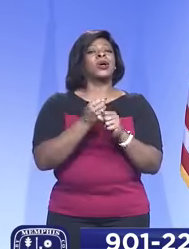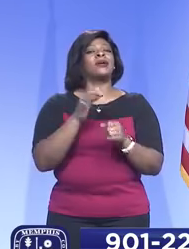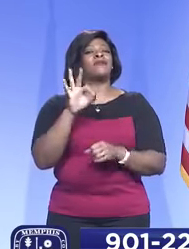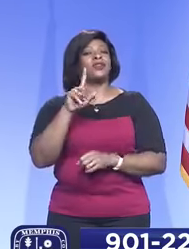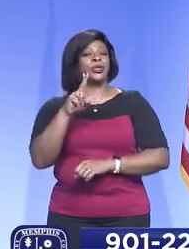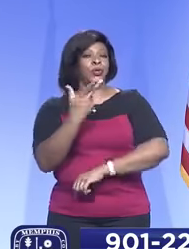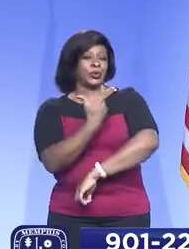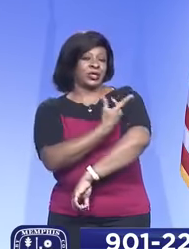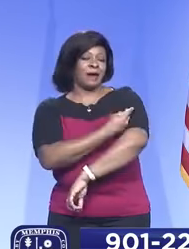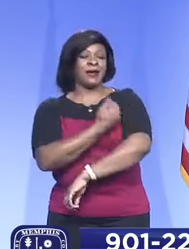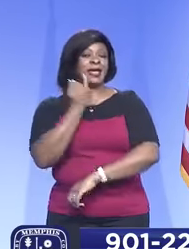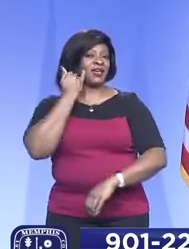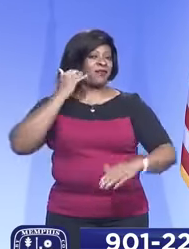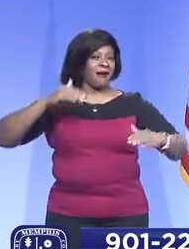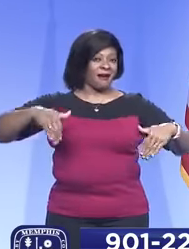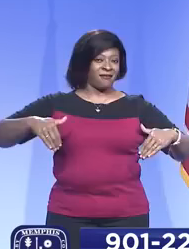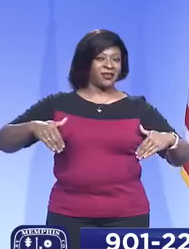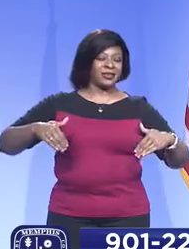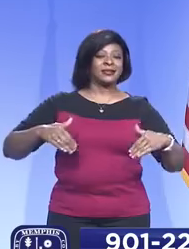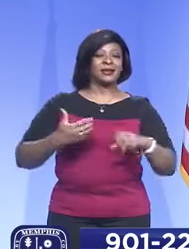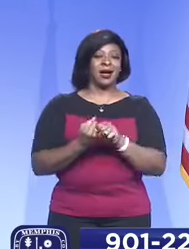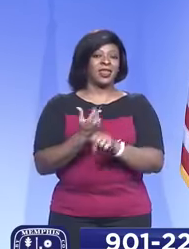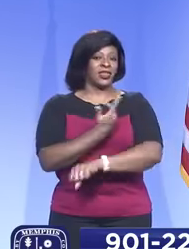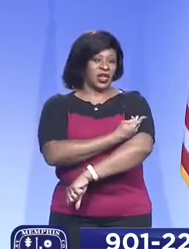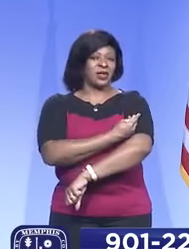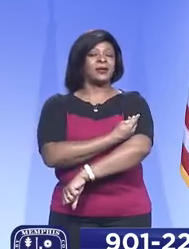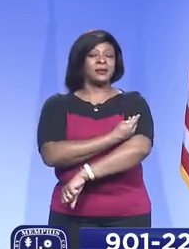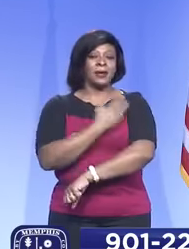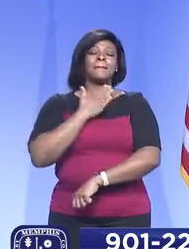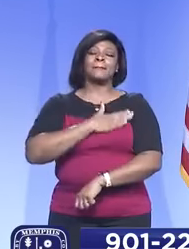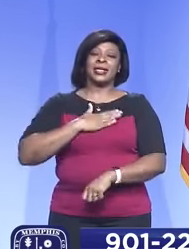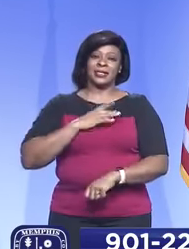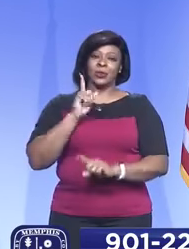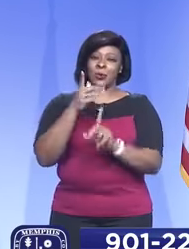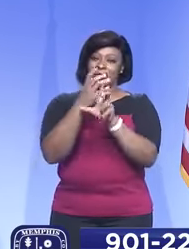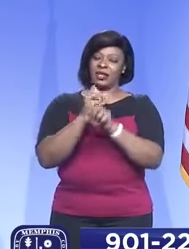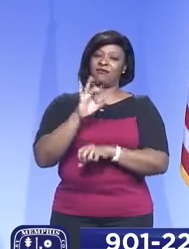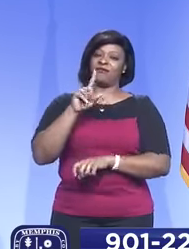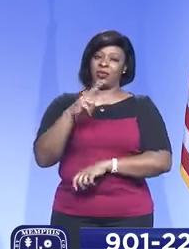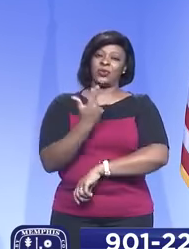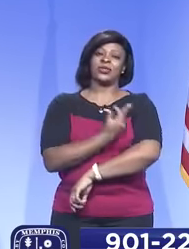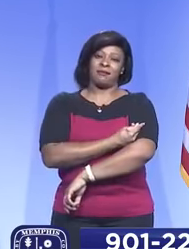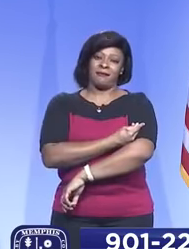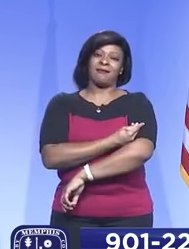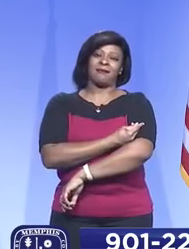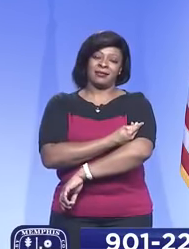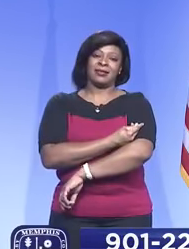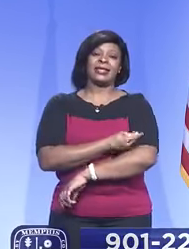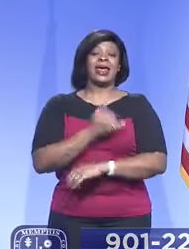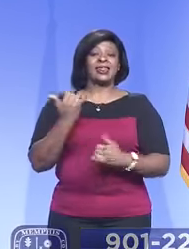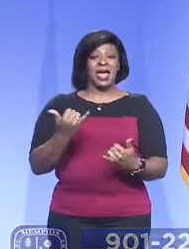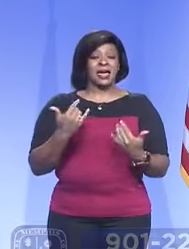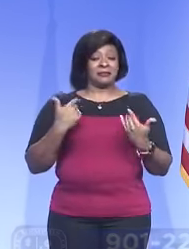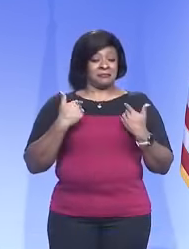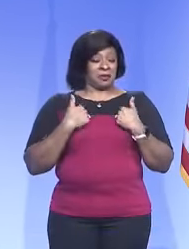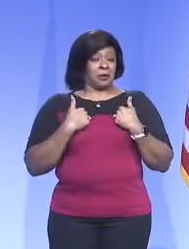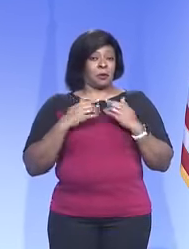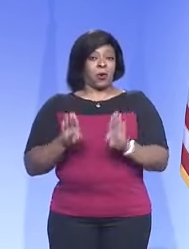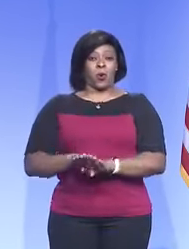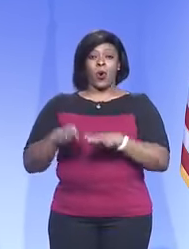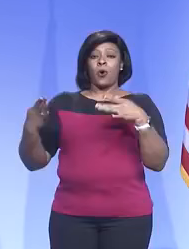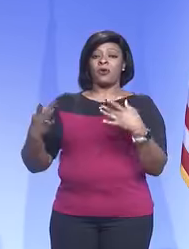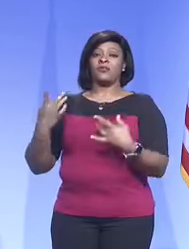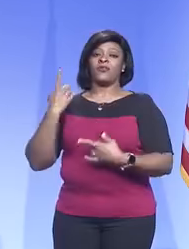If you haven't gotten one, get your flu shot. With that, I will open